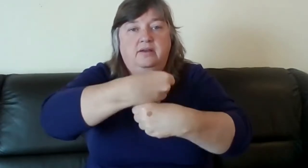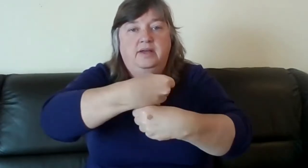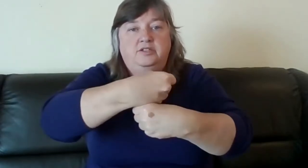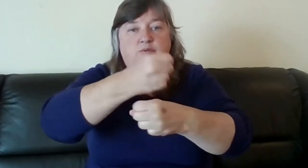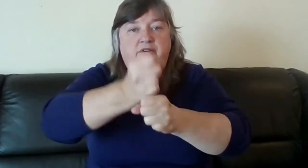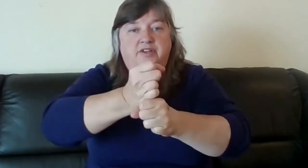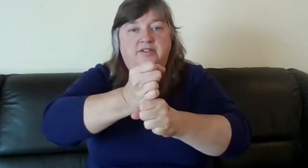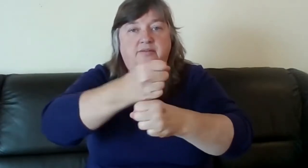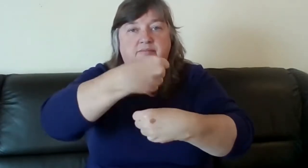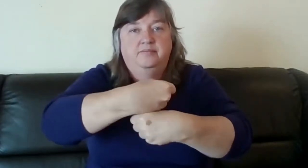and just pivot.